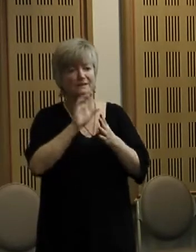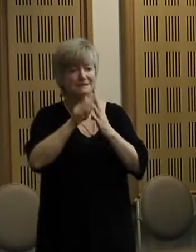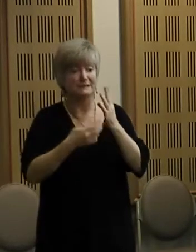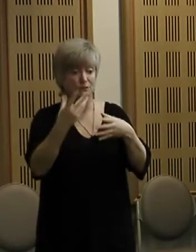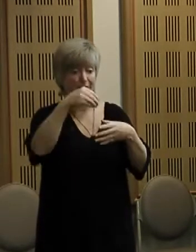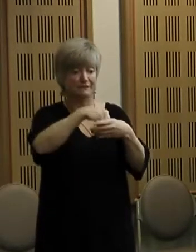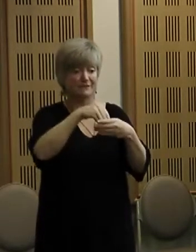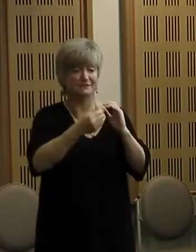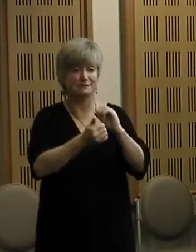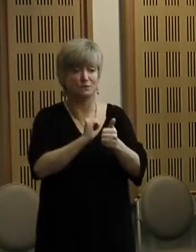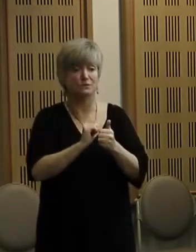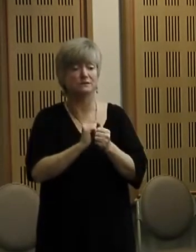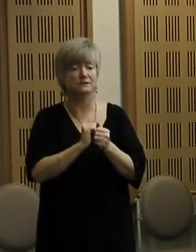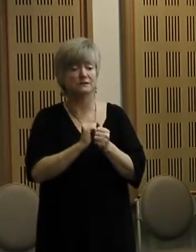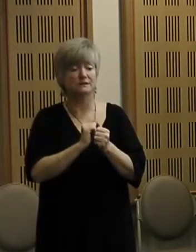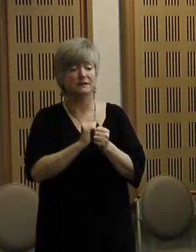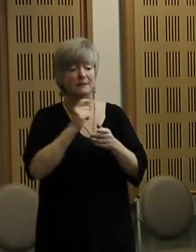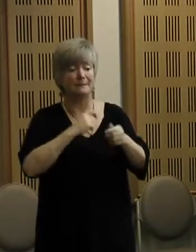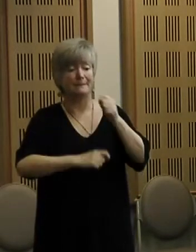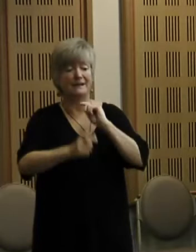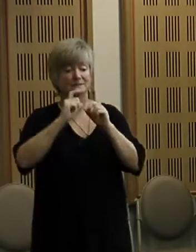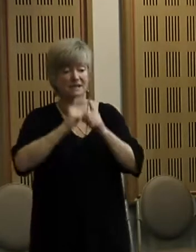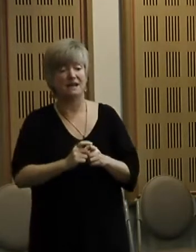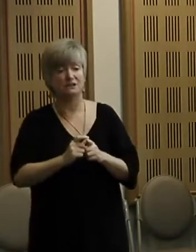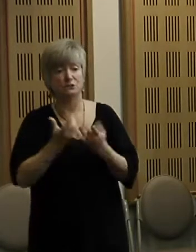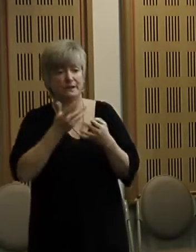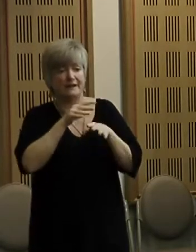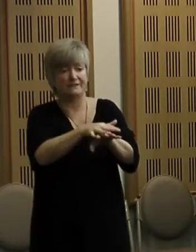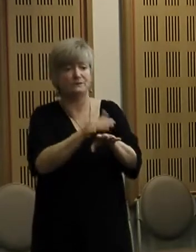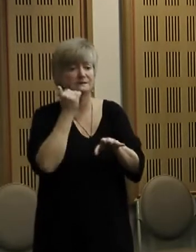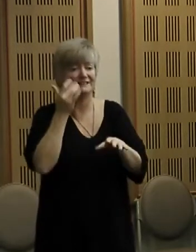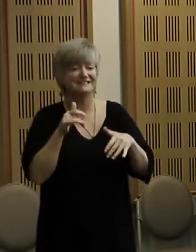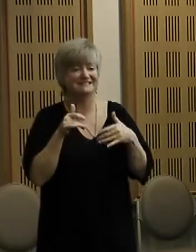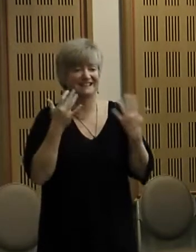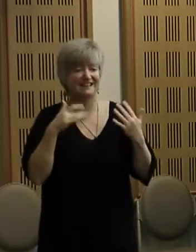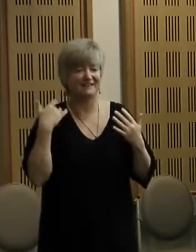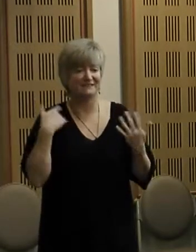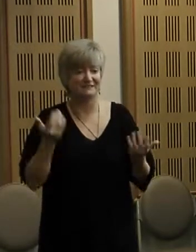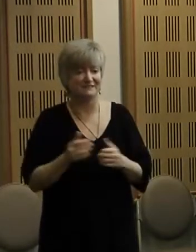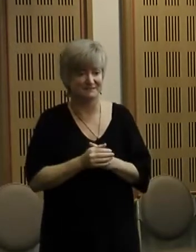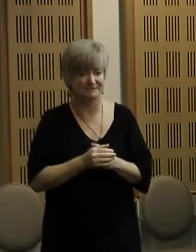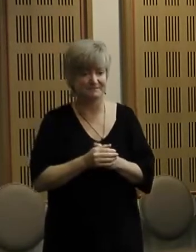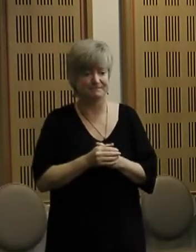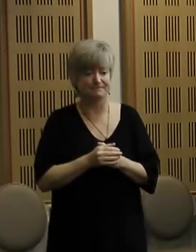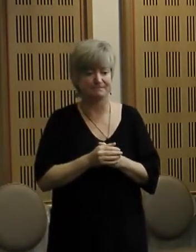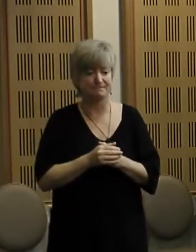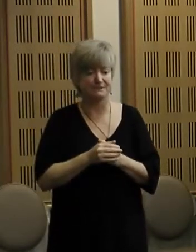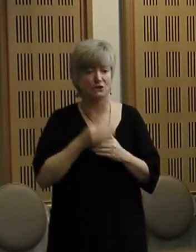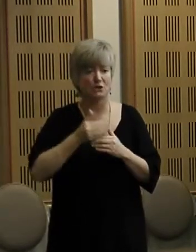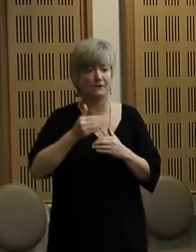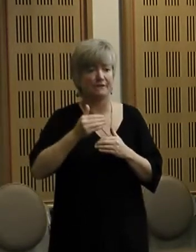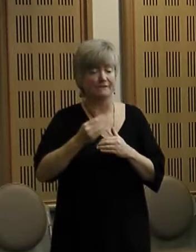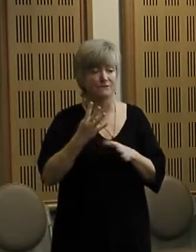and arts. But where it gets a little bit harder is us influencing the daily living conditions and those social determinants of health. So over the course of the next